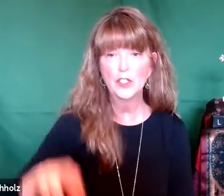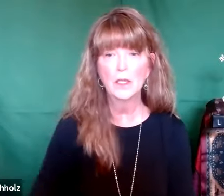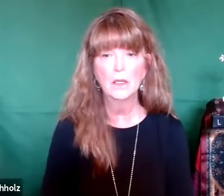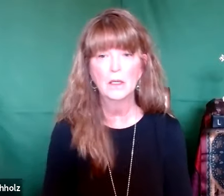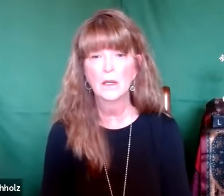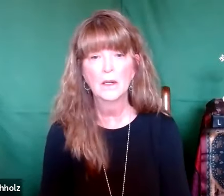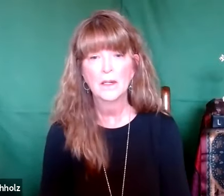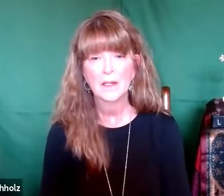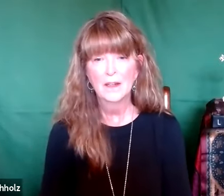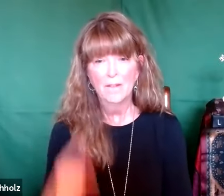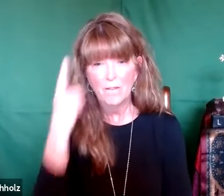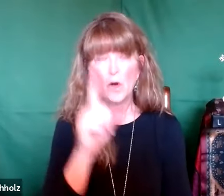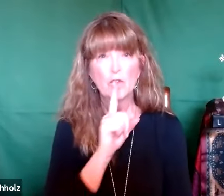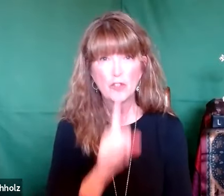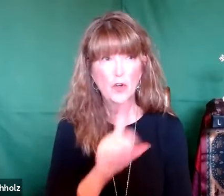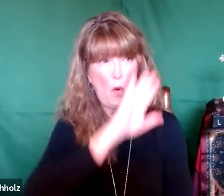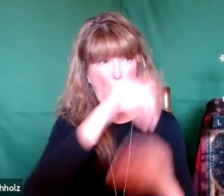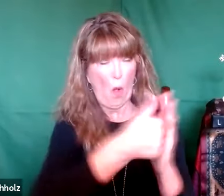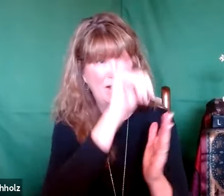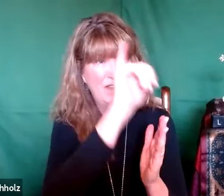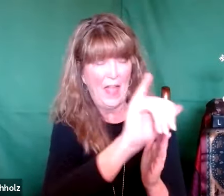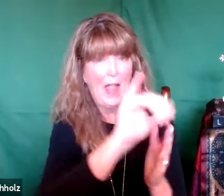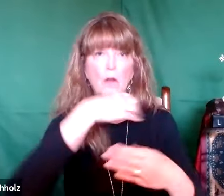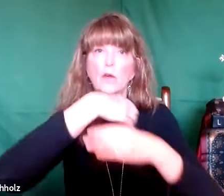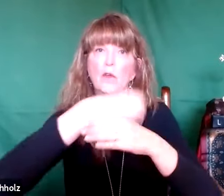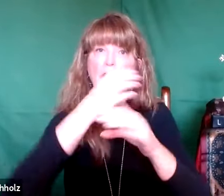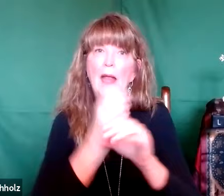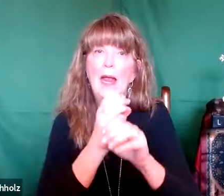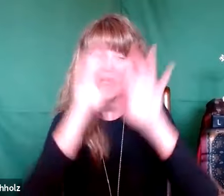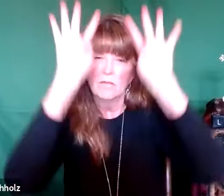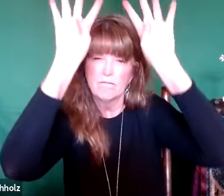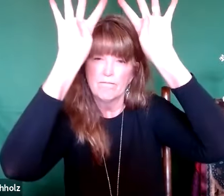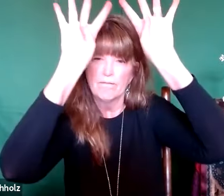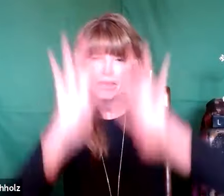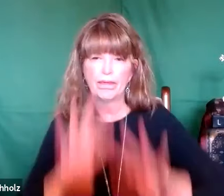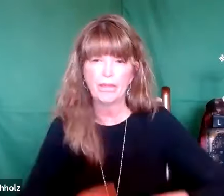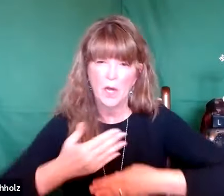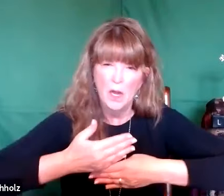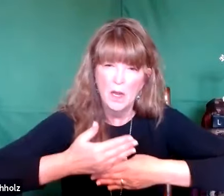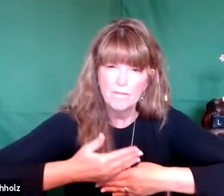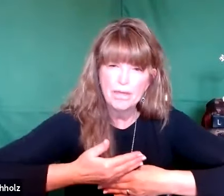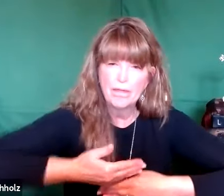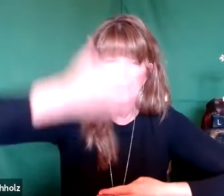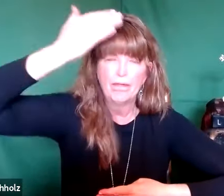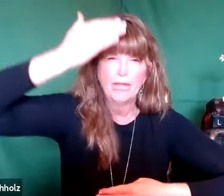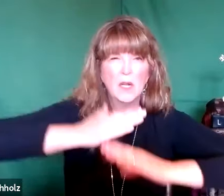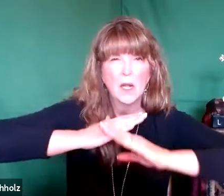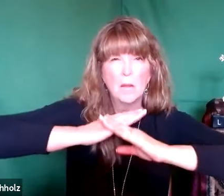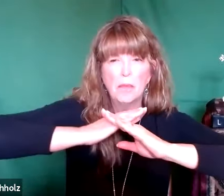Roman citizens. He had grown up with the Roman religions, and all of that were a part of his